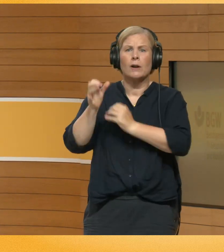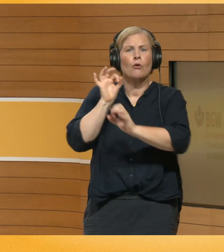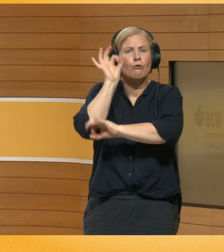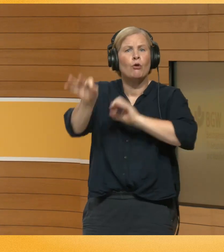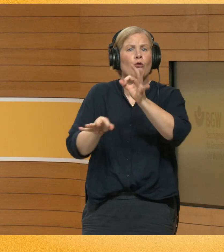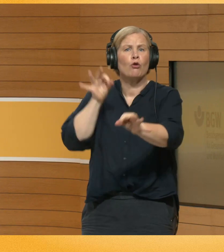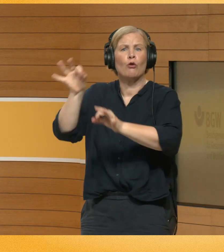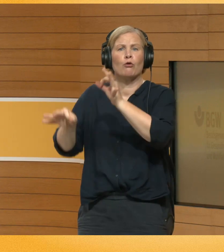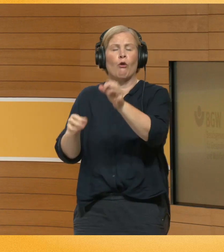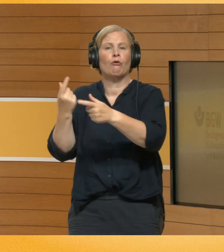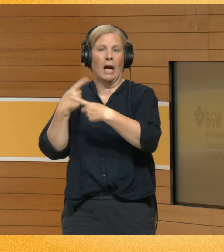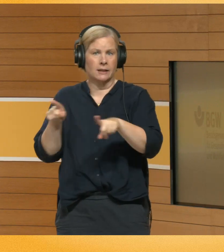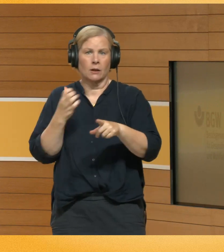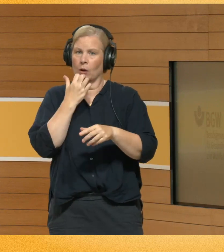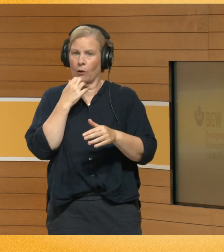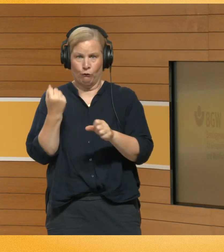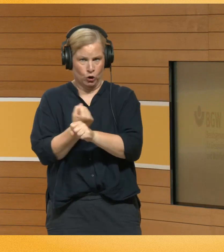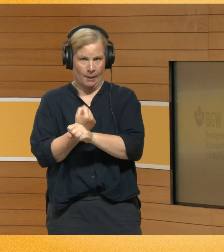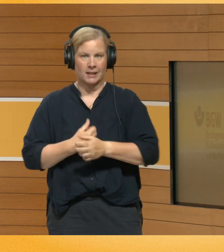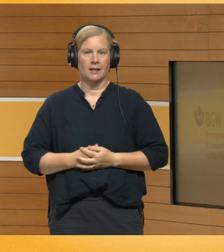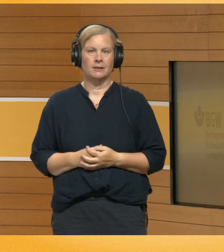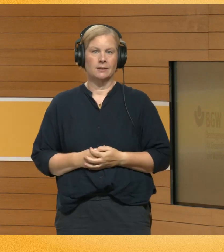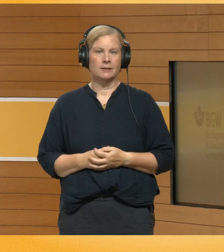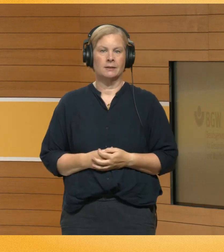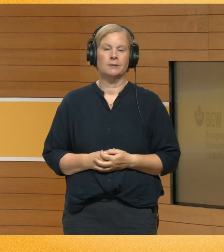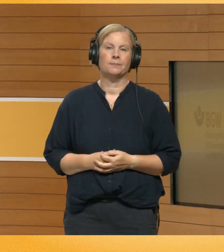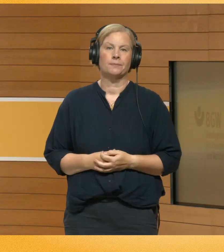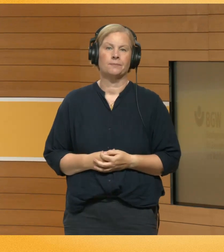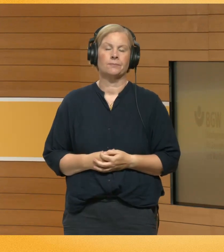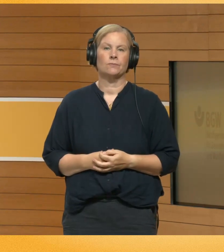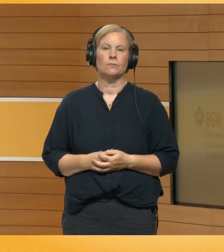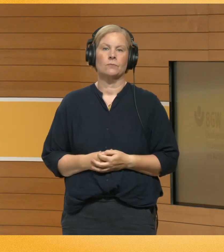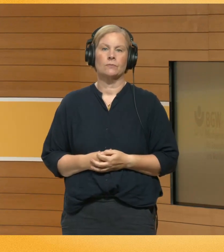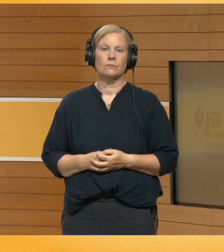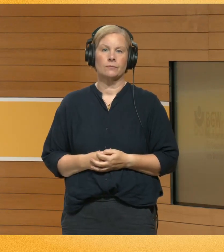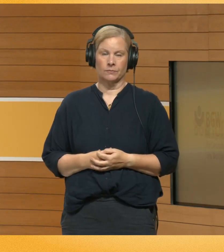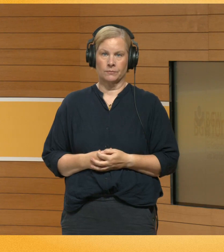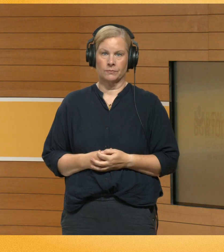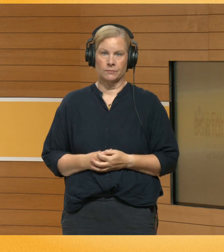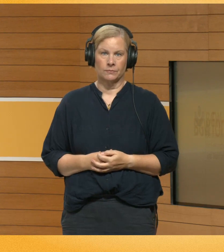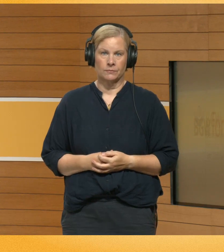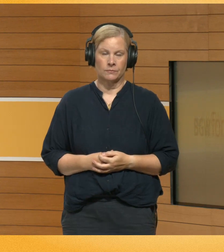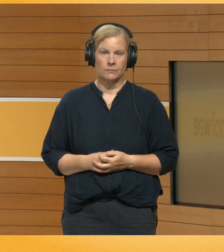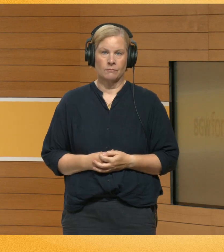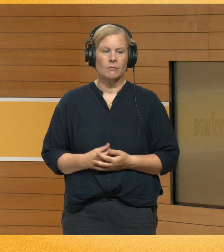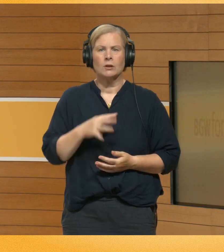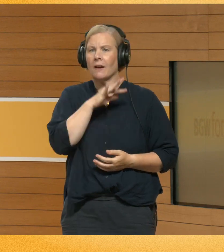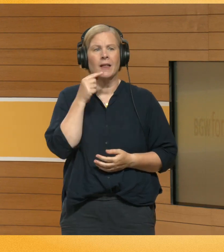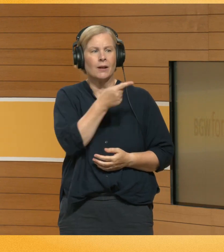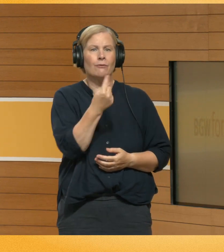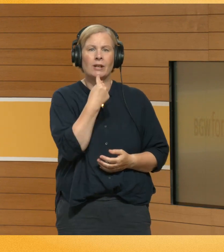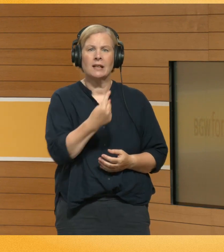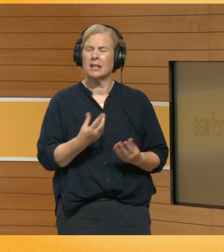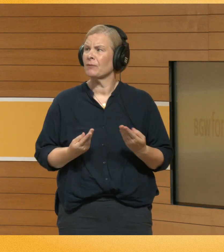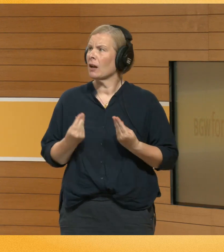it just felt like that's what they've chosen to do. So no matter what, you have